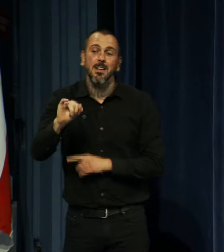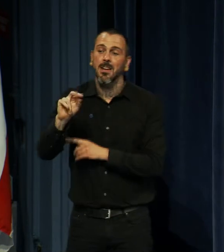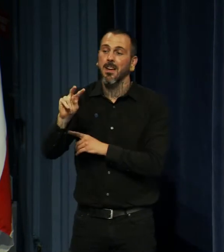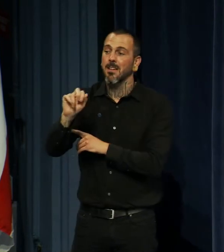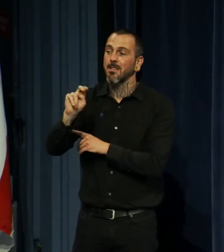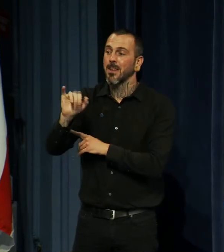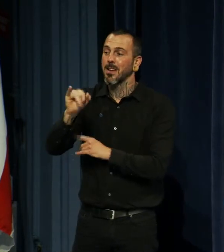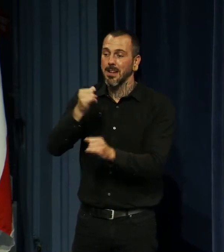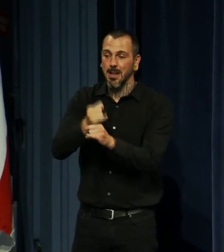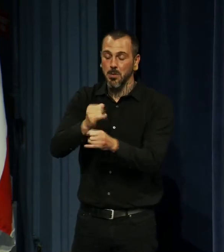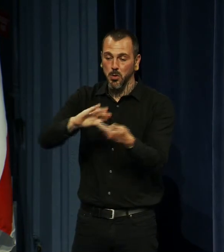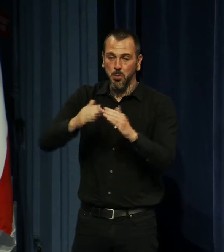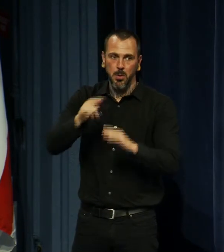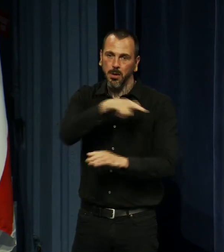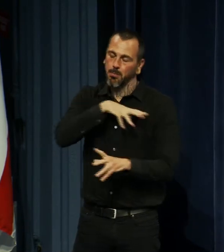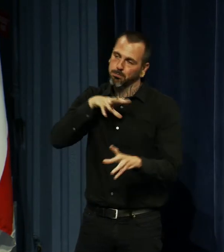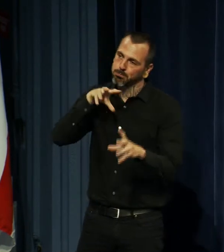Ashu Joshi.